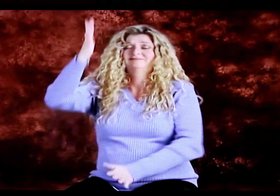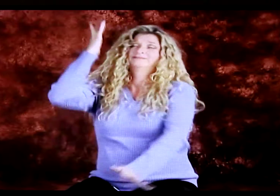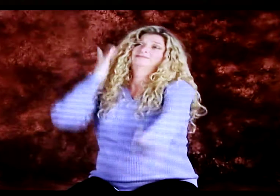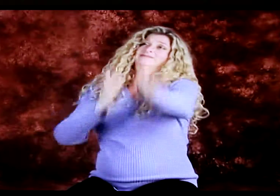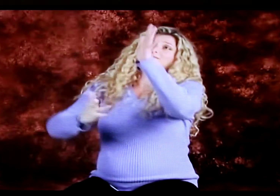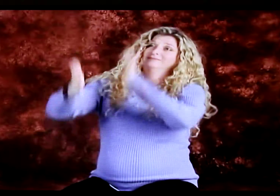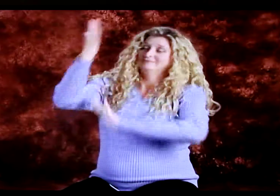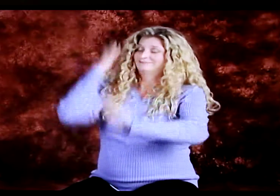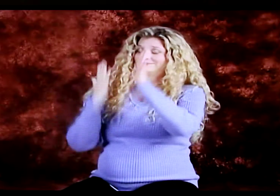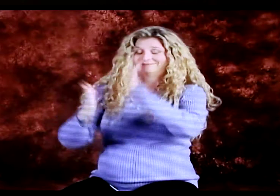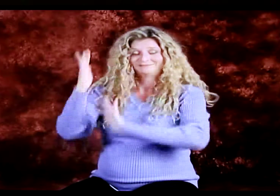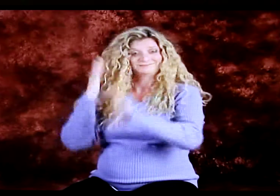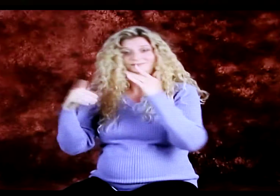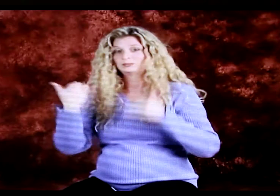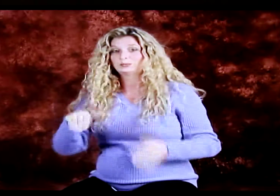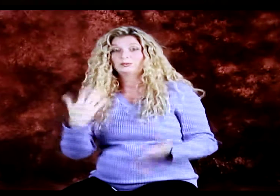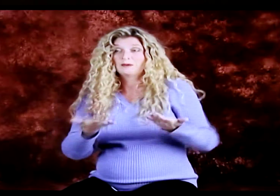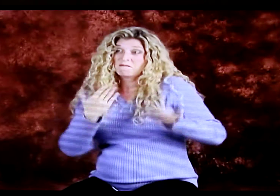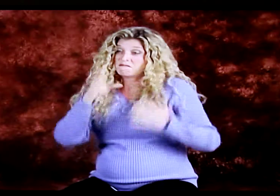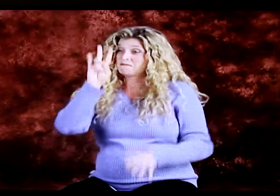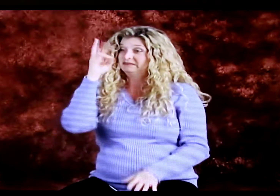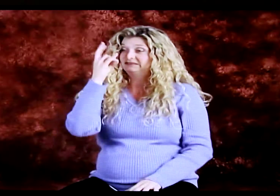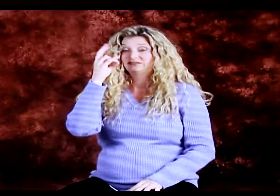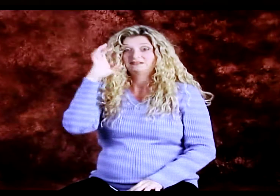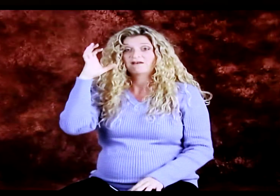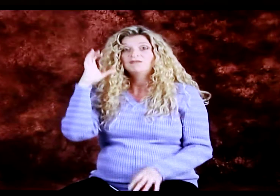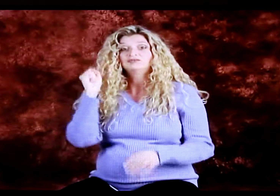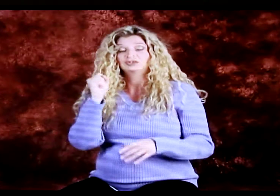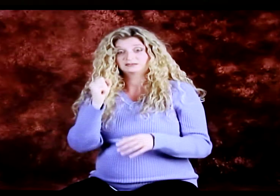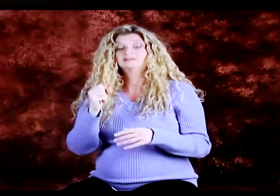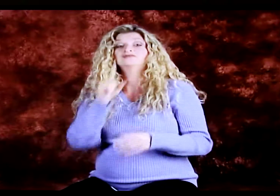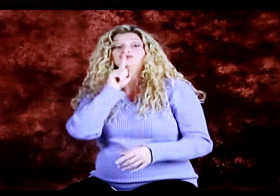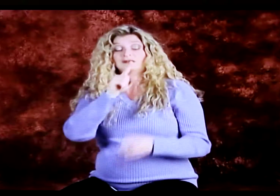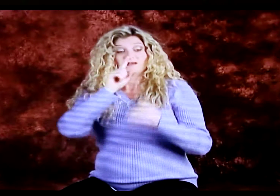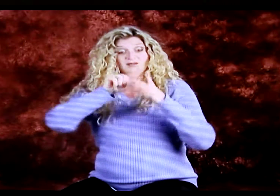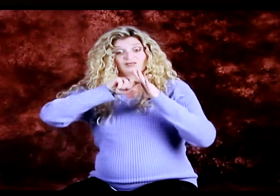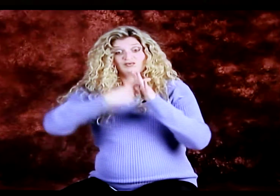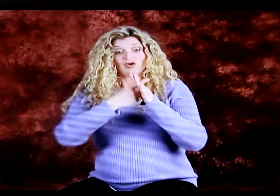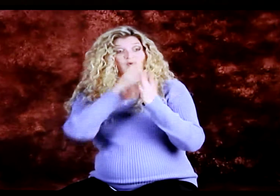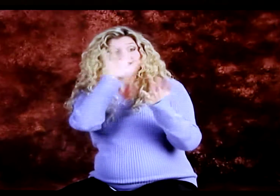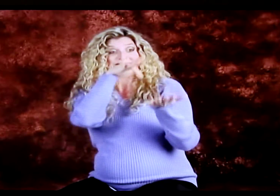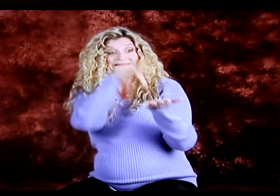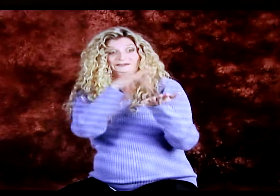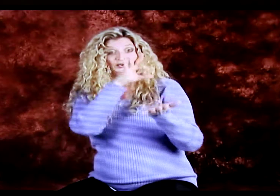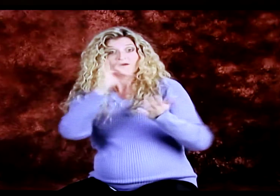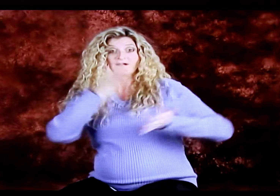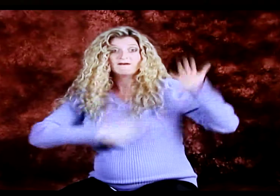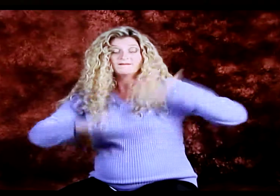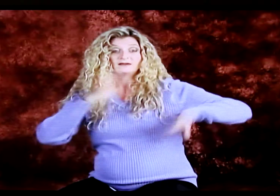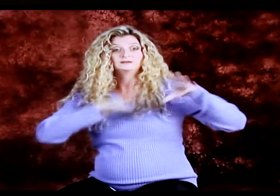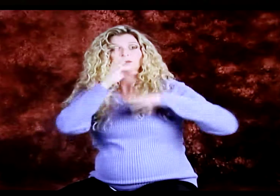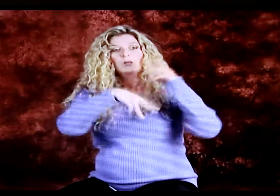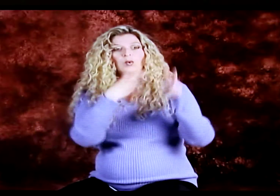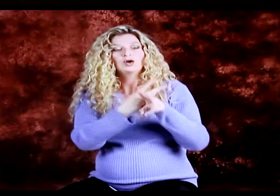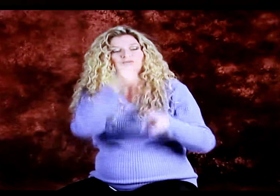Now, it all started in the fashion world way back in the 1700s. Well, really it started, the center of